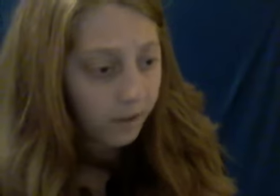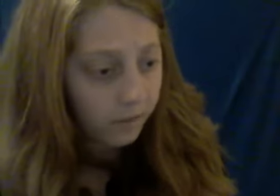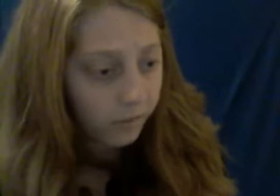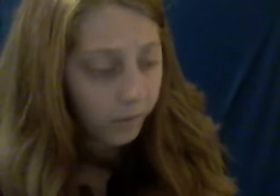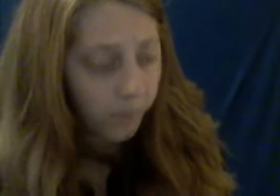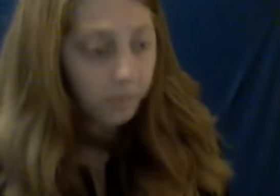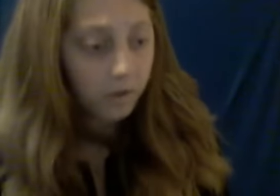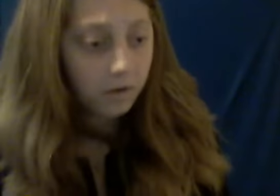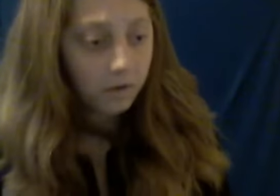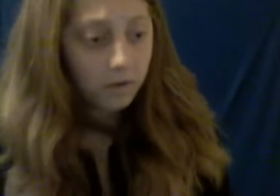Belt Road,